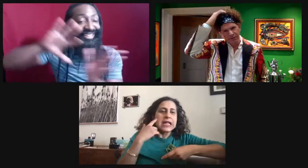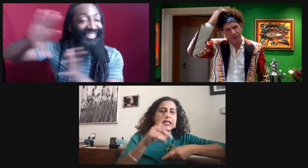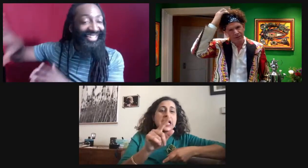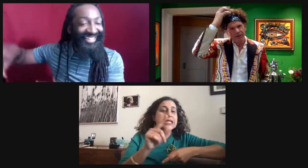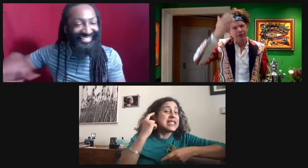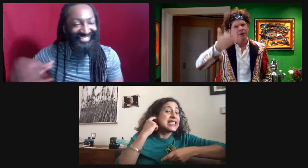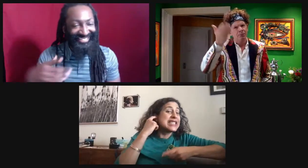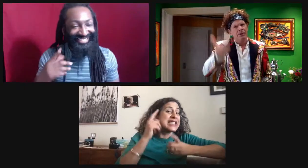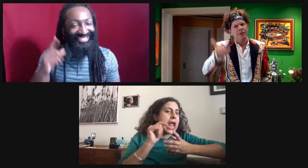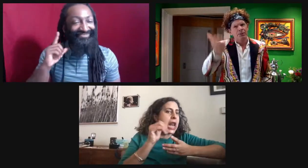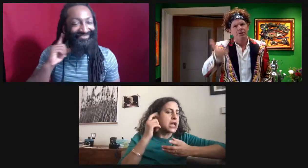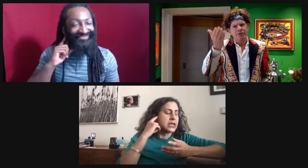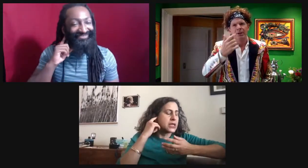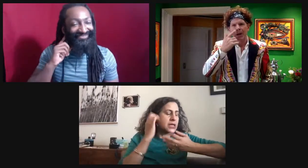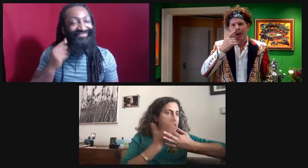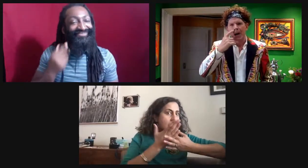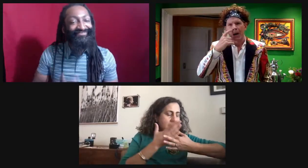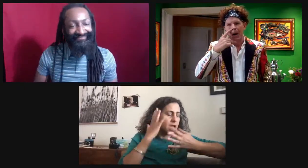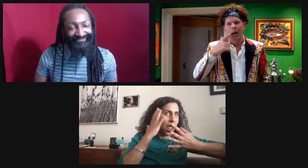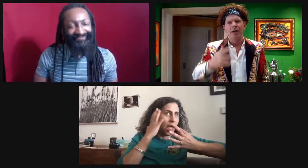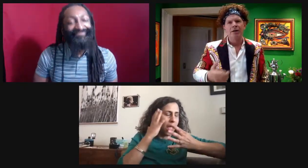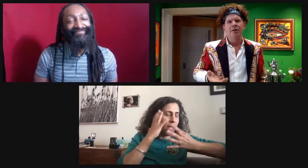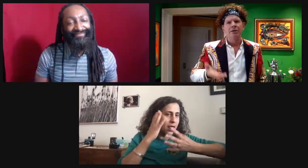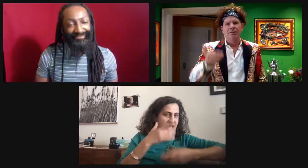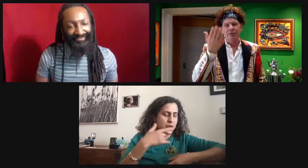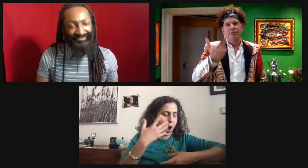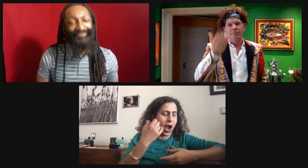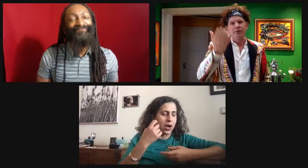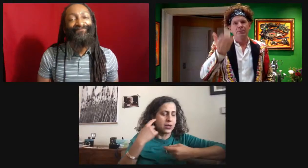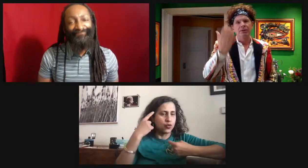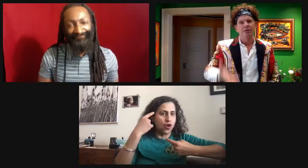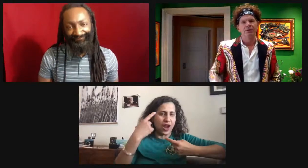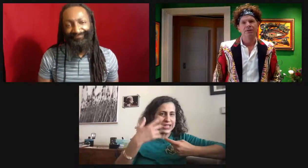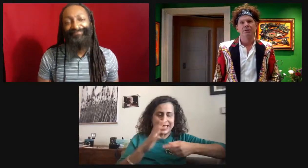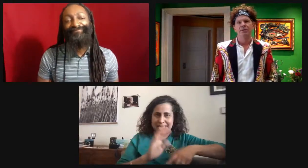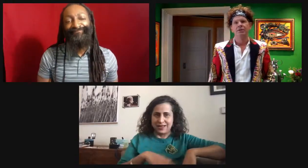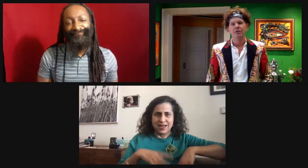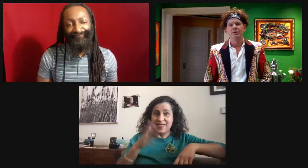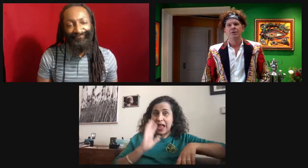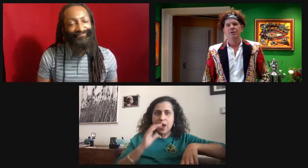That's exactly what Van Gogh did. Another story for another day.